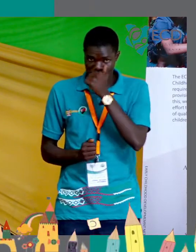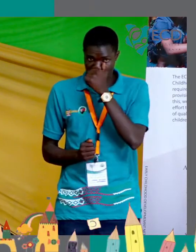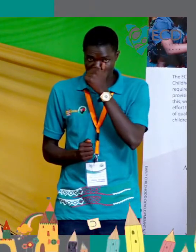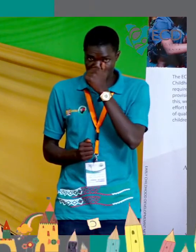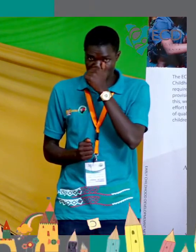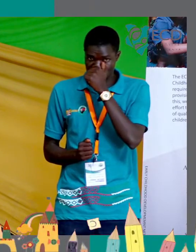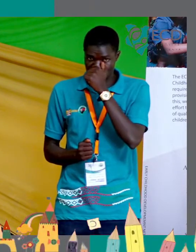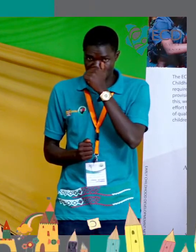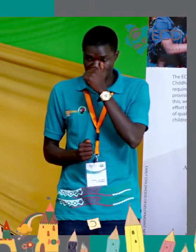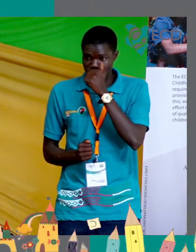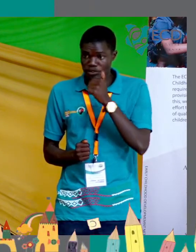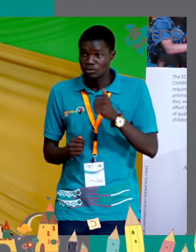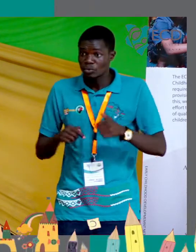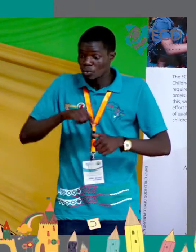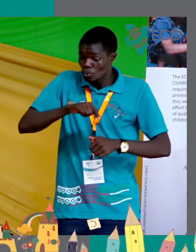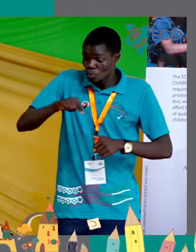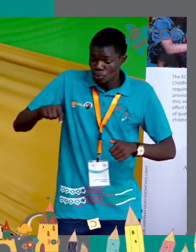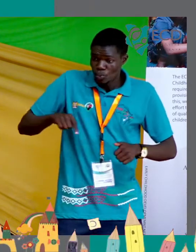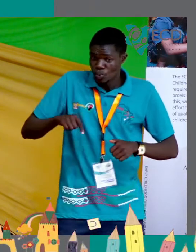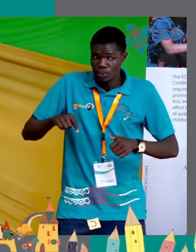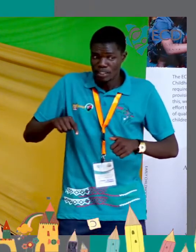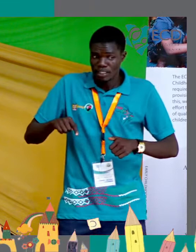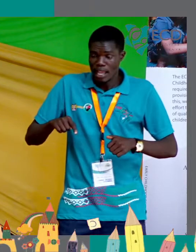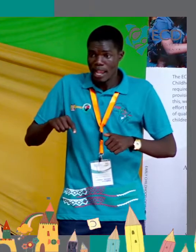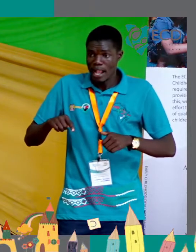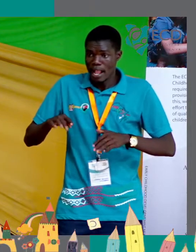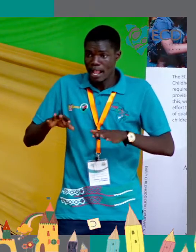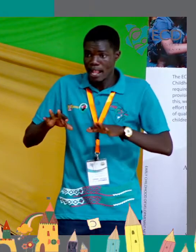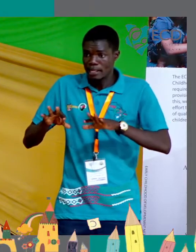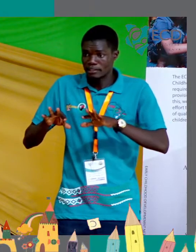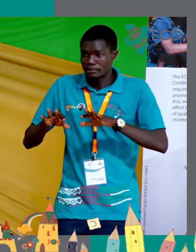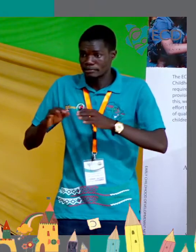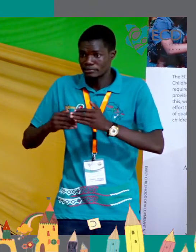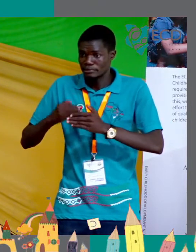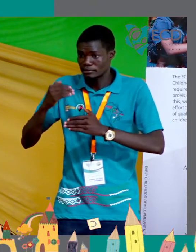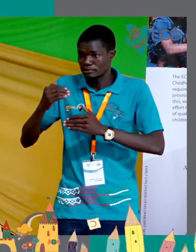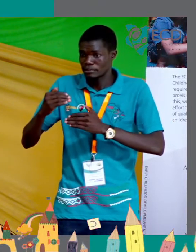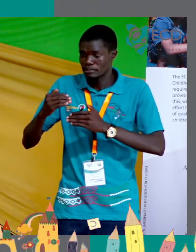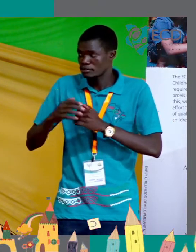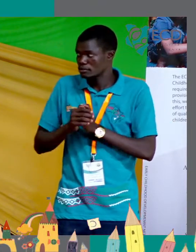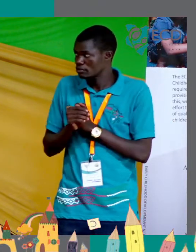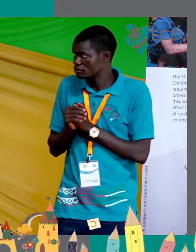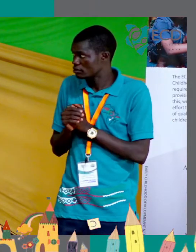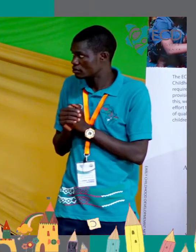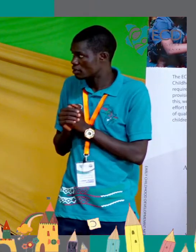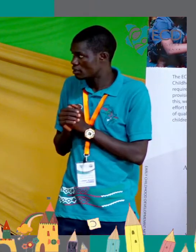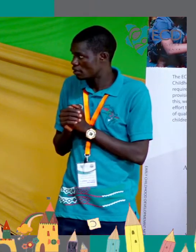Yes, I've explained about the outpatient attendance. The next slide, please.